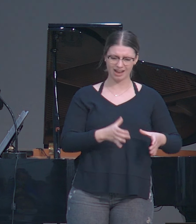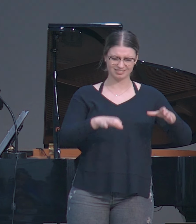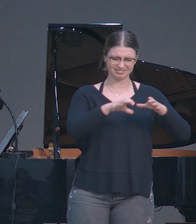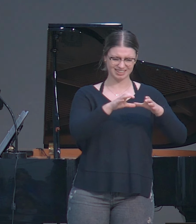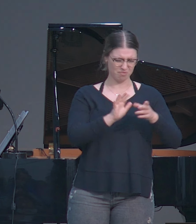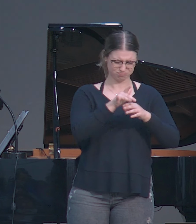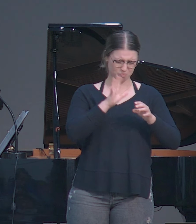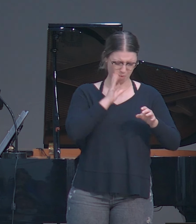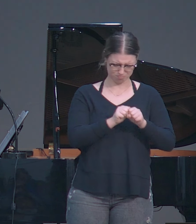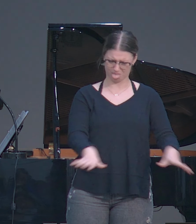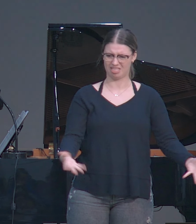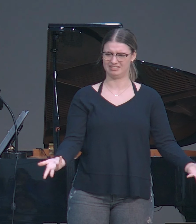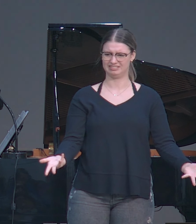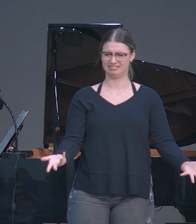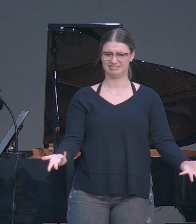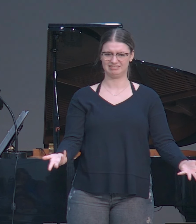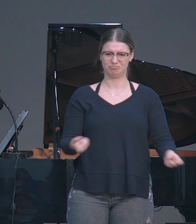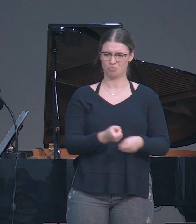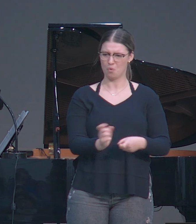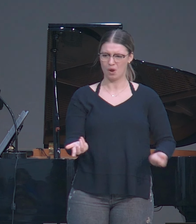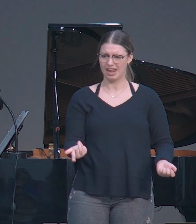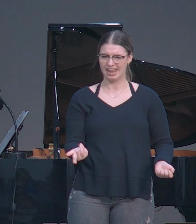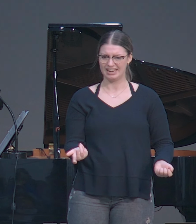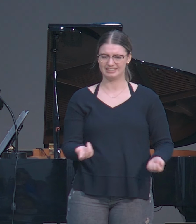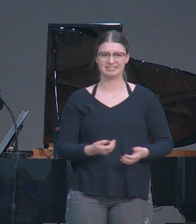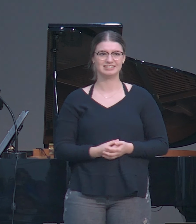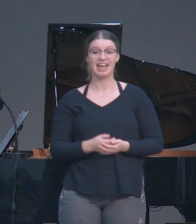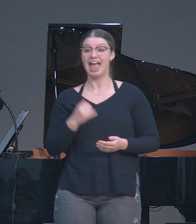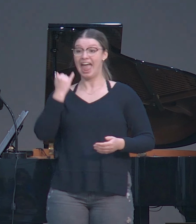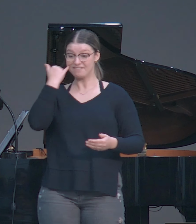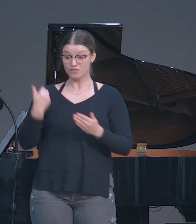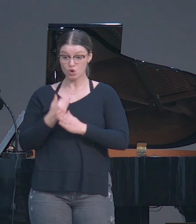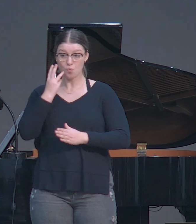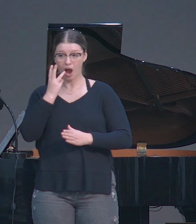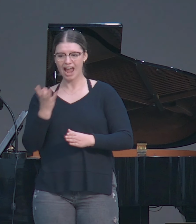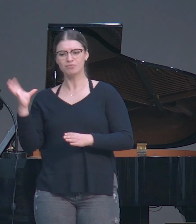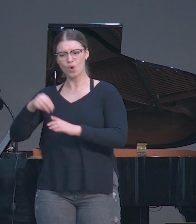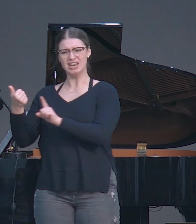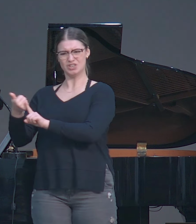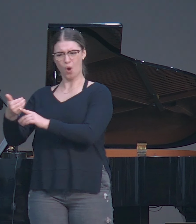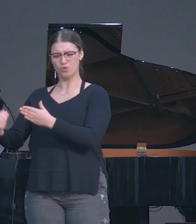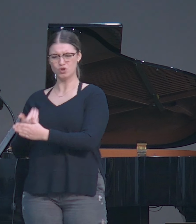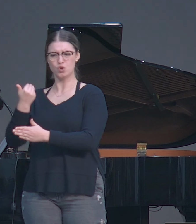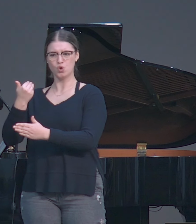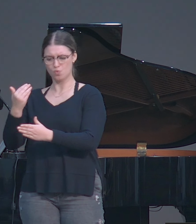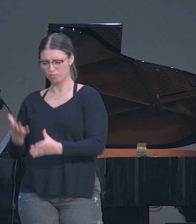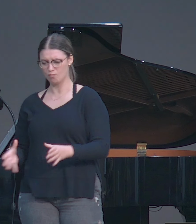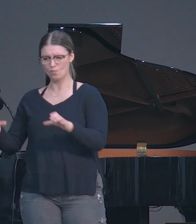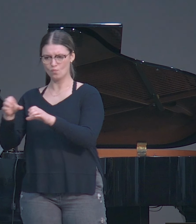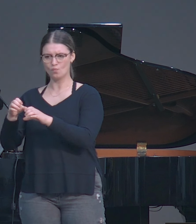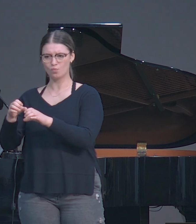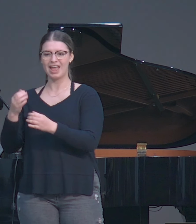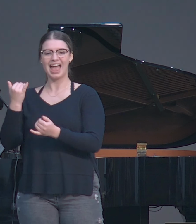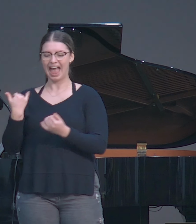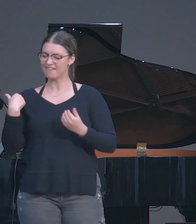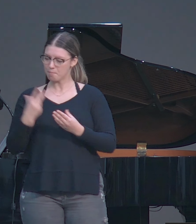burst, and the wine is spilled, and the skins are destroyed. But new wine is put into fresh wineskins, and so